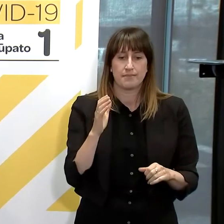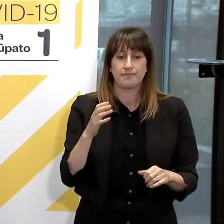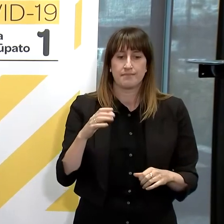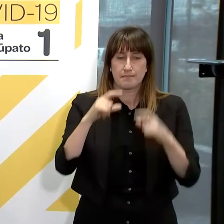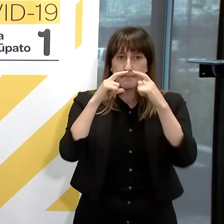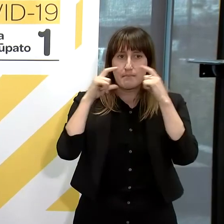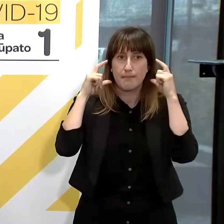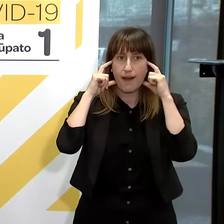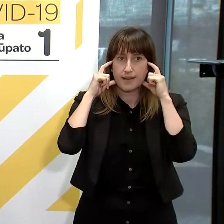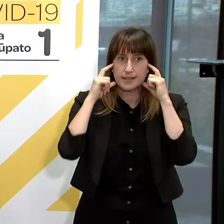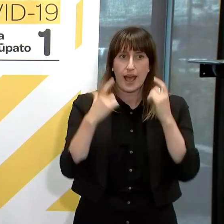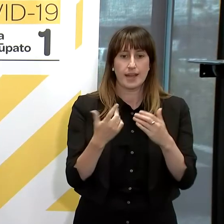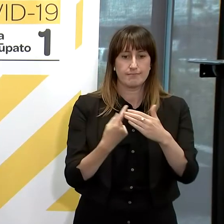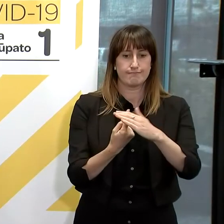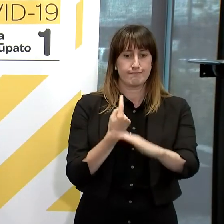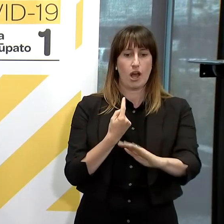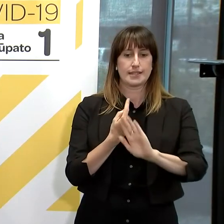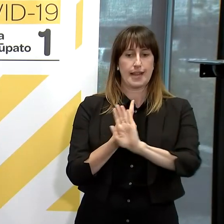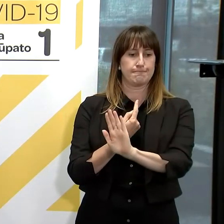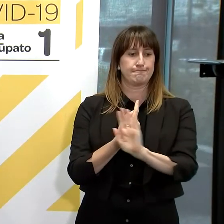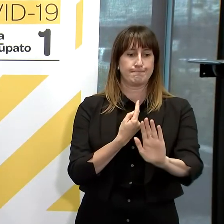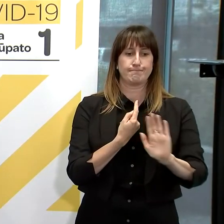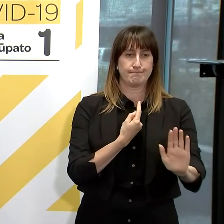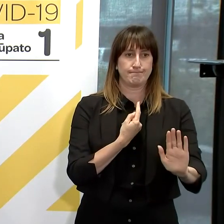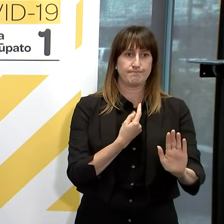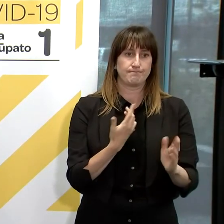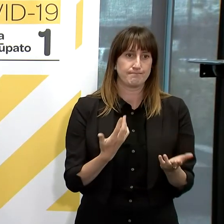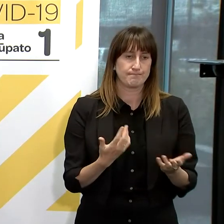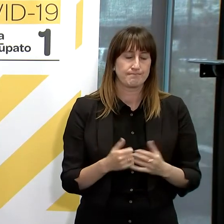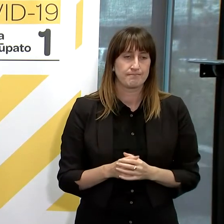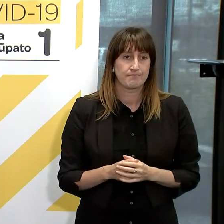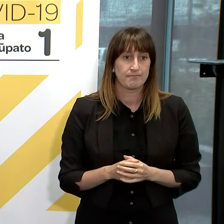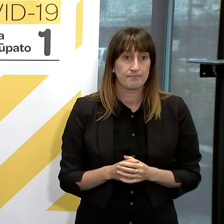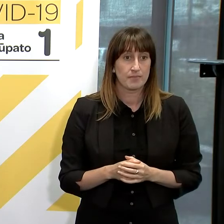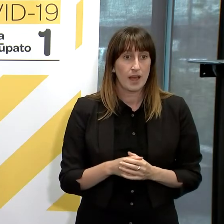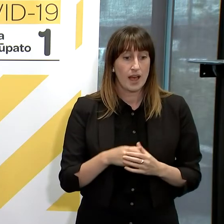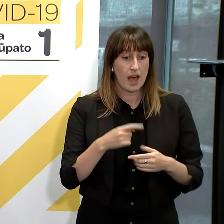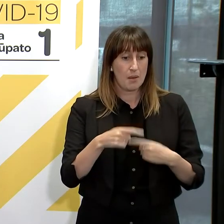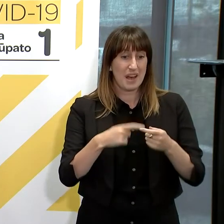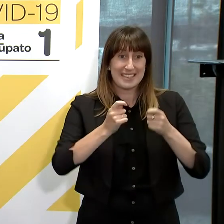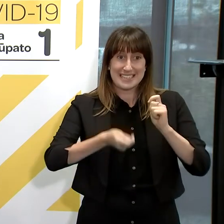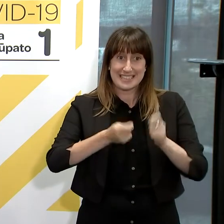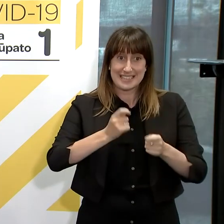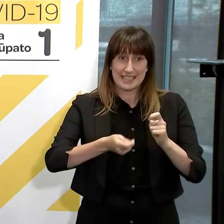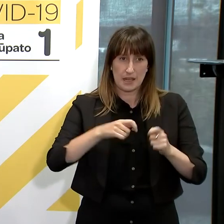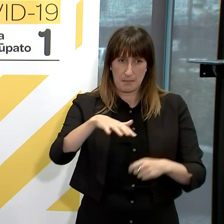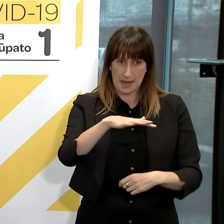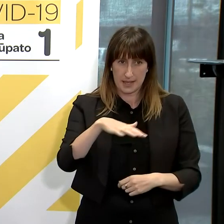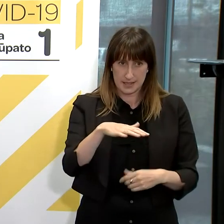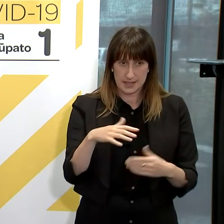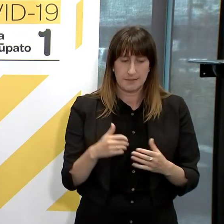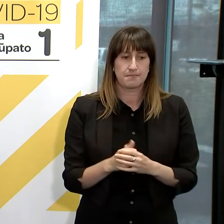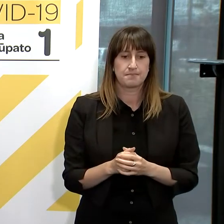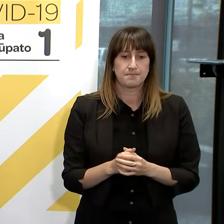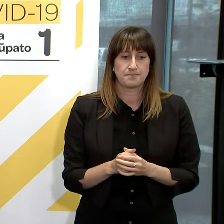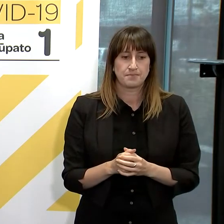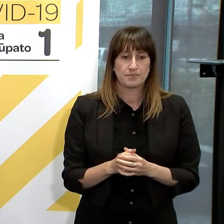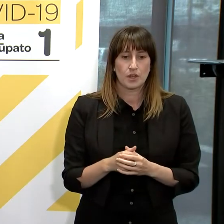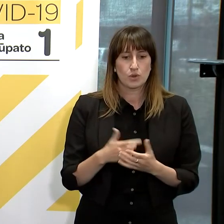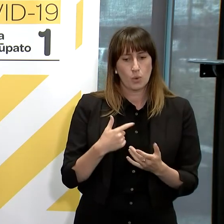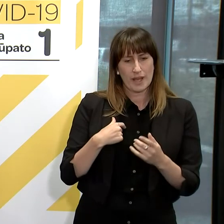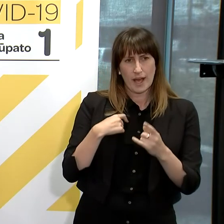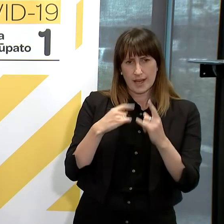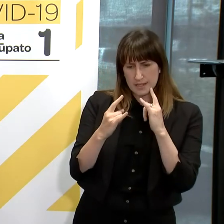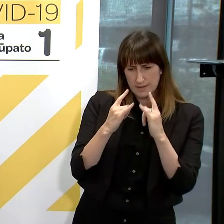In terms of testing advice and our testing centres, test results and further interviews with the household contacts